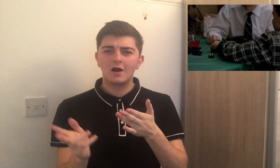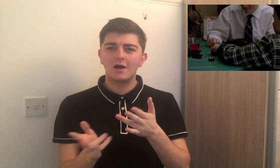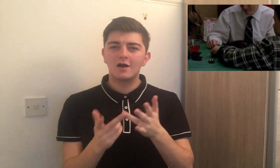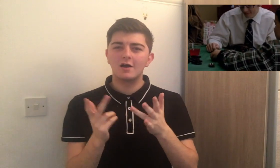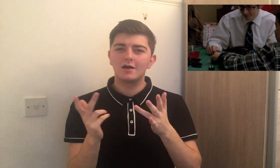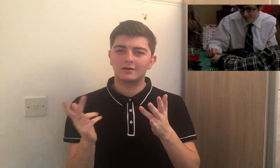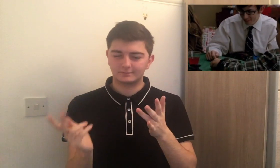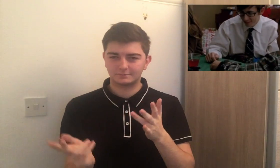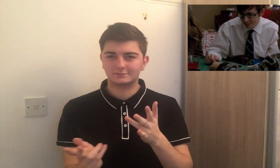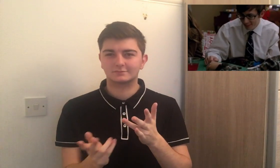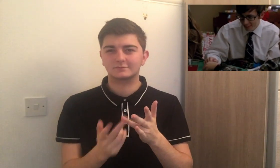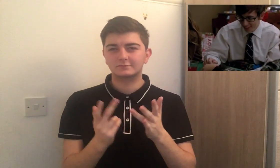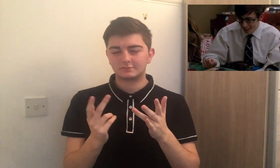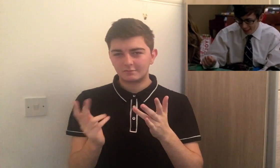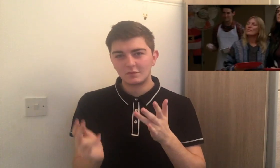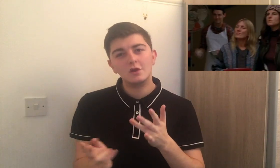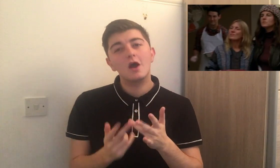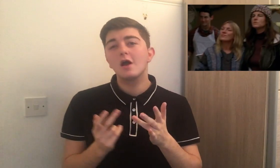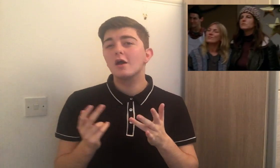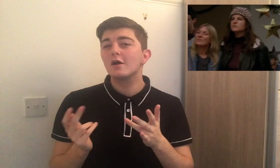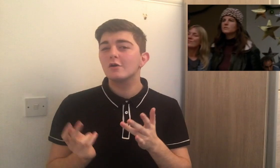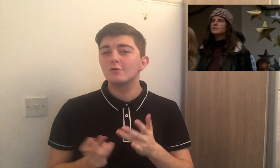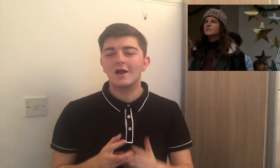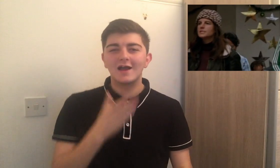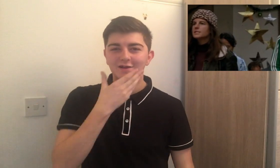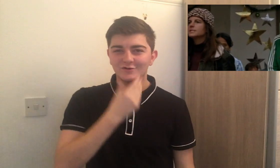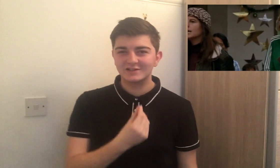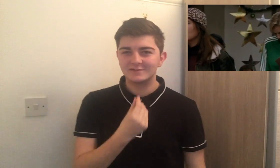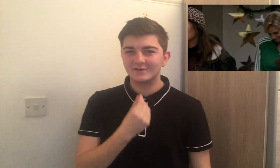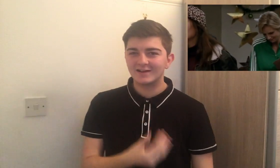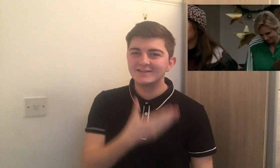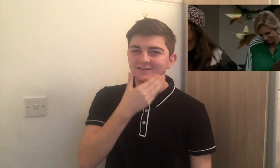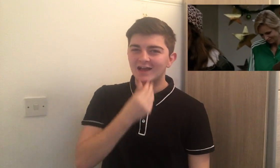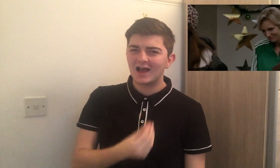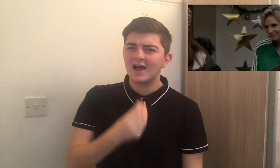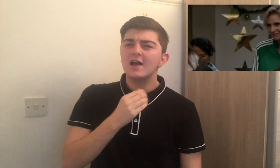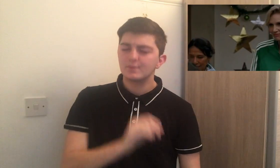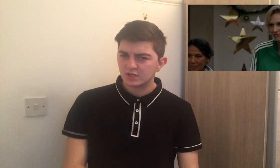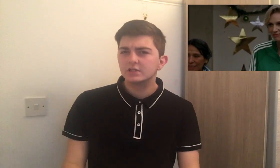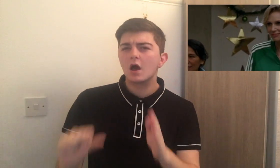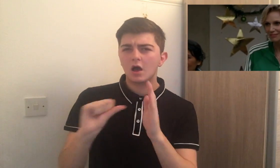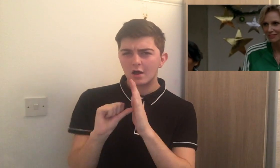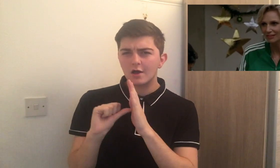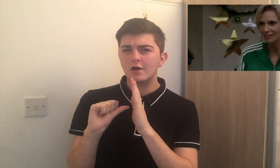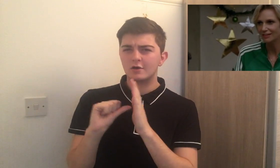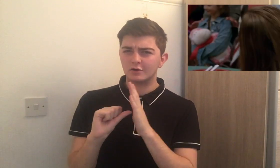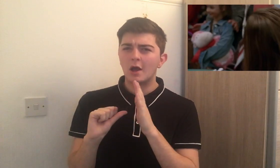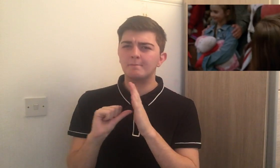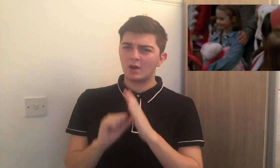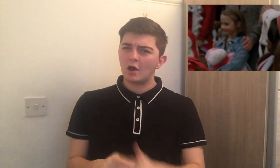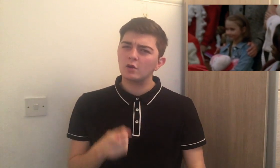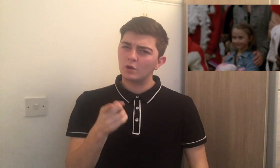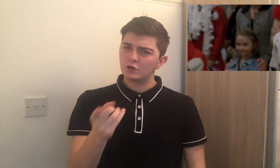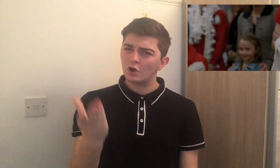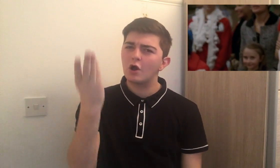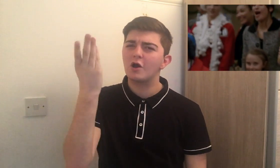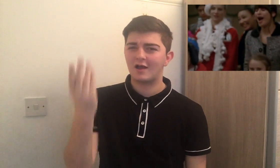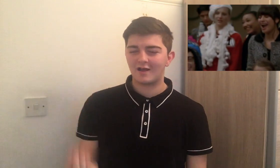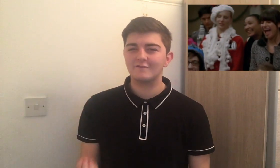one. Oh, at Christmas time it's hard, but when you're